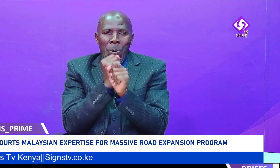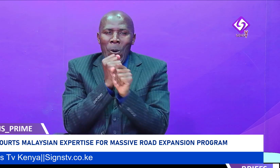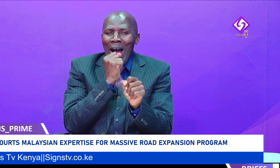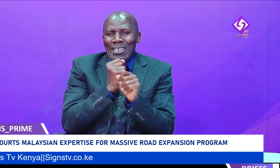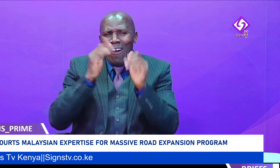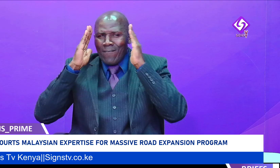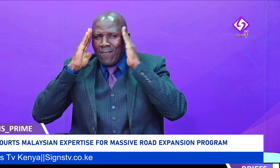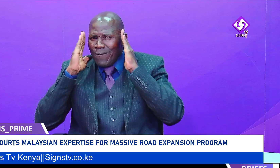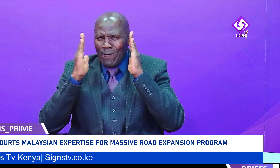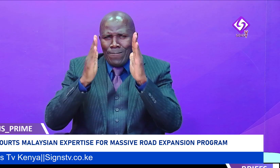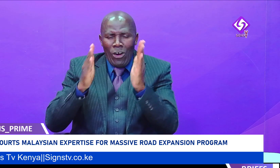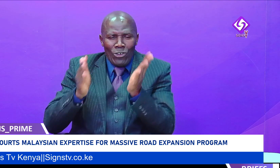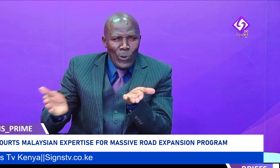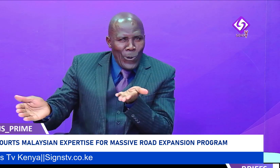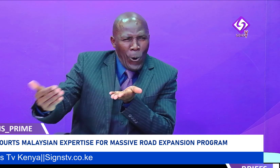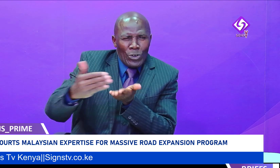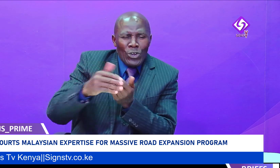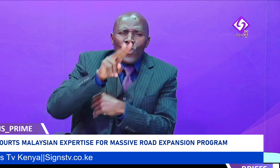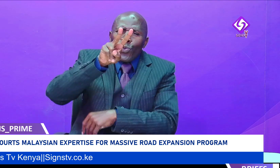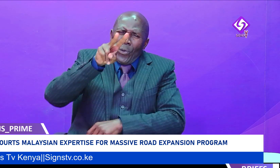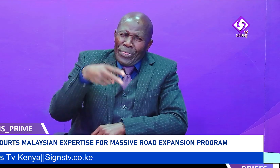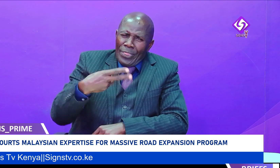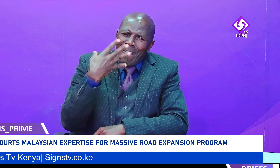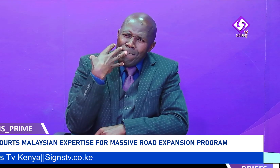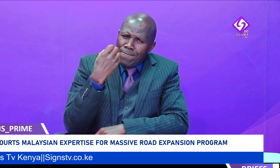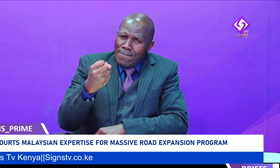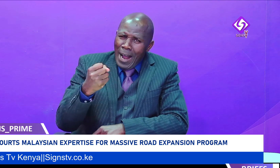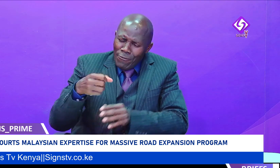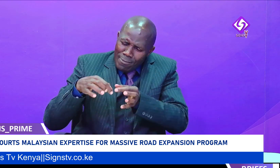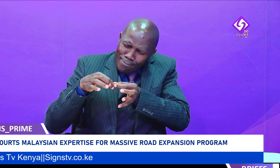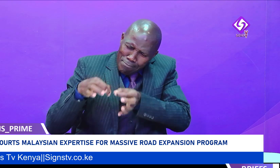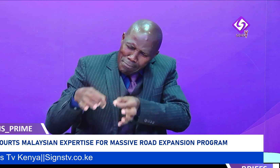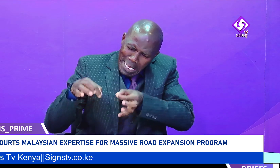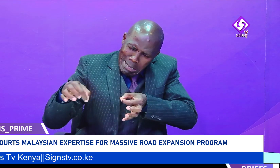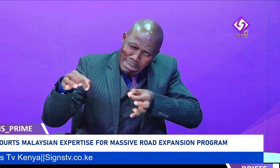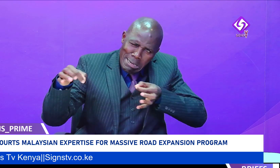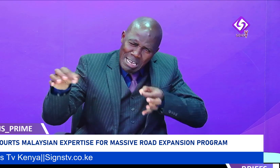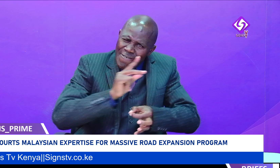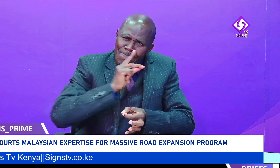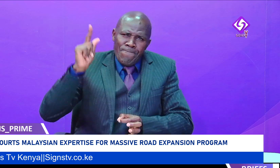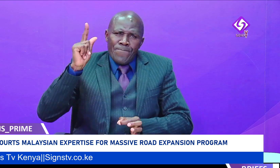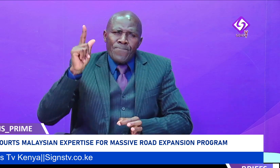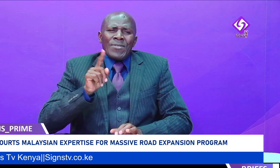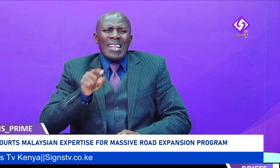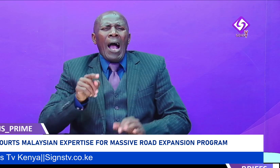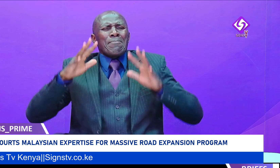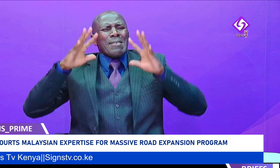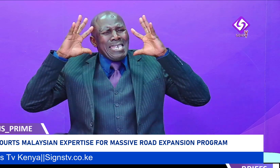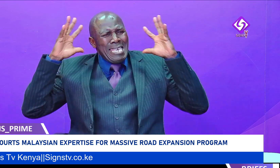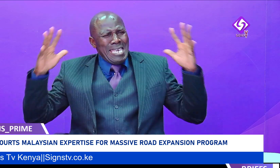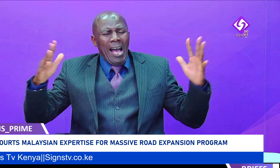on dualing 2,500 kilometers of major highways